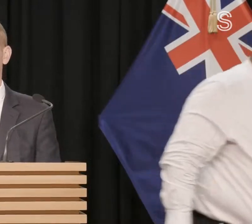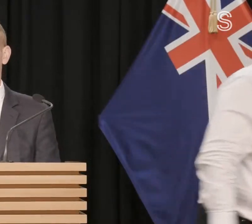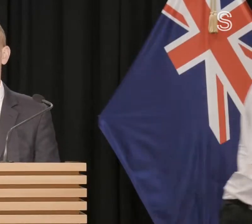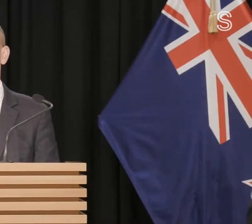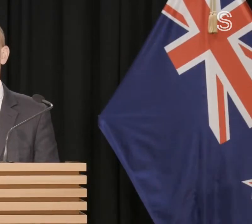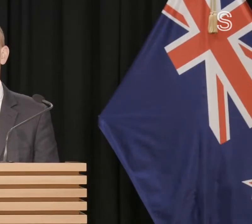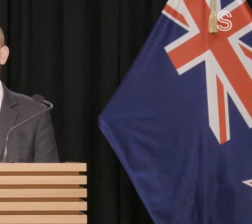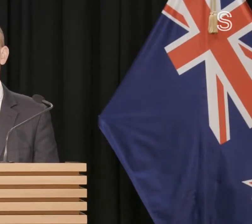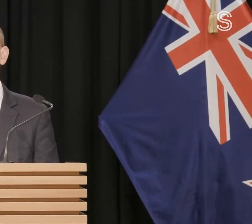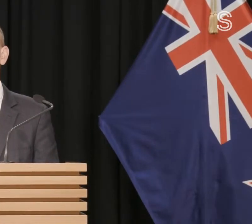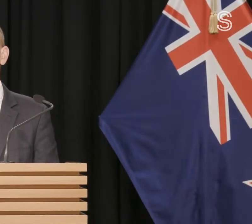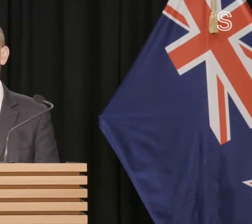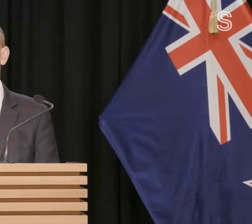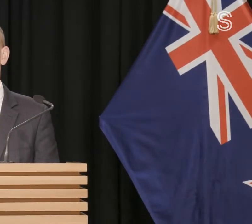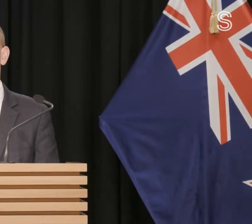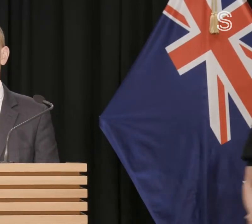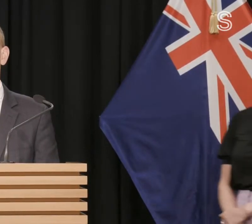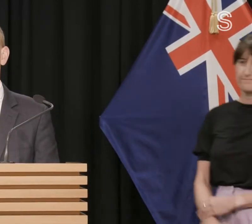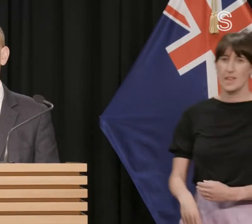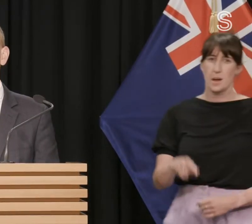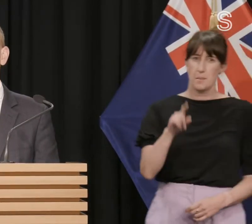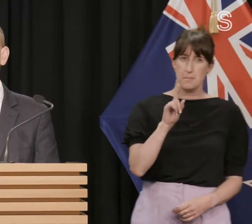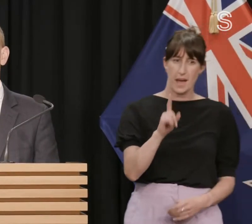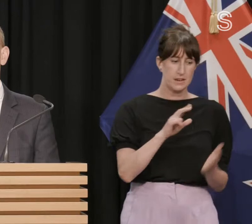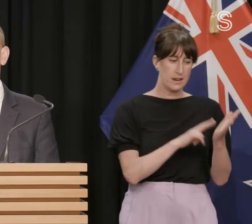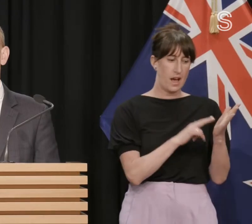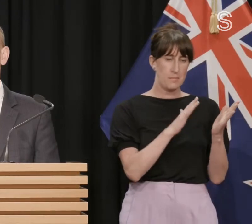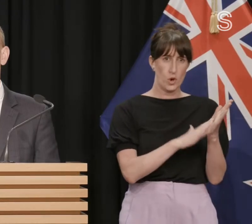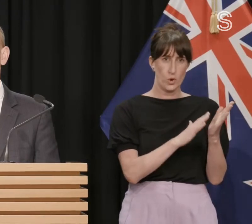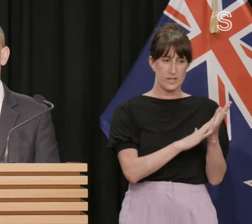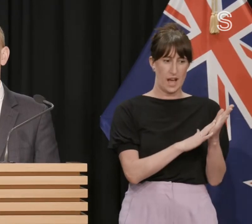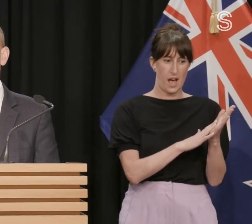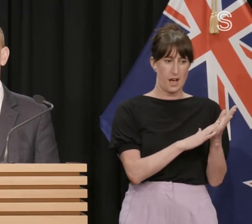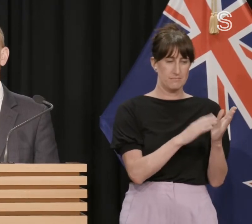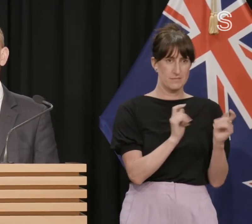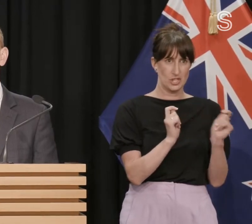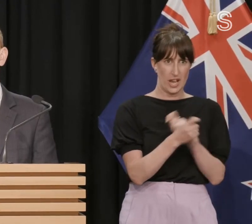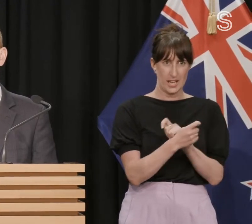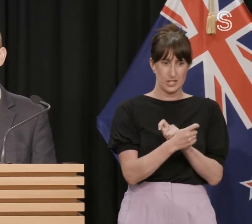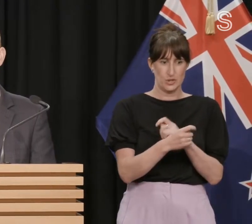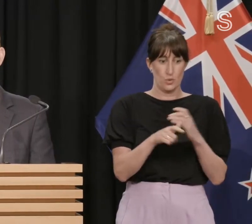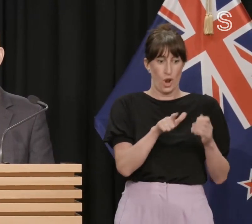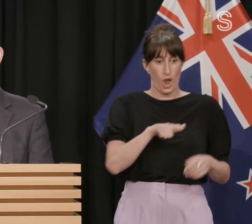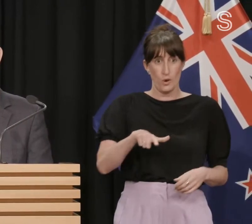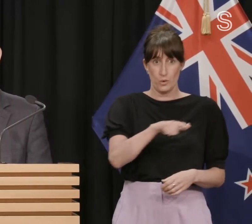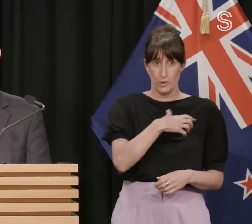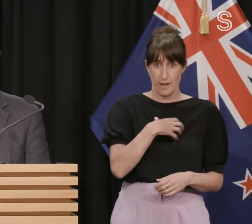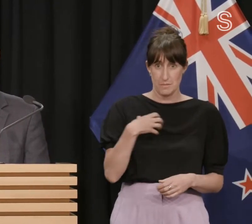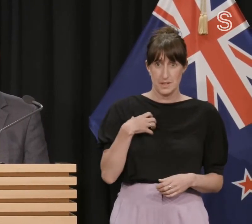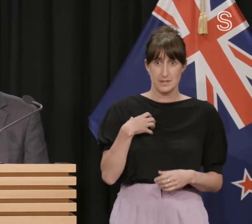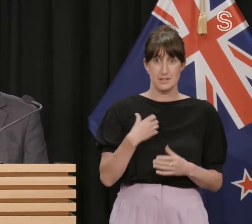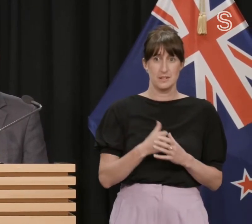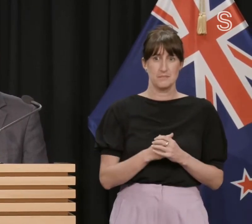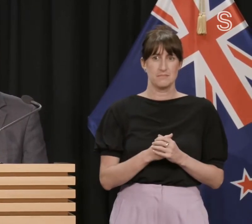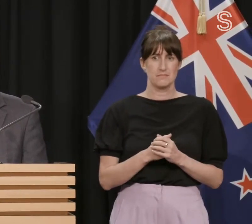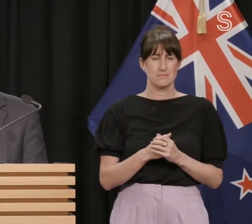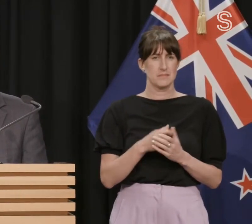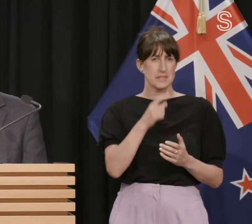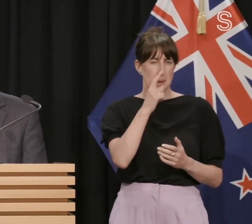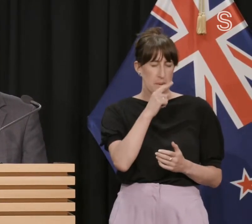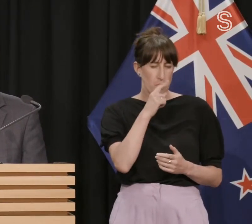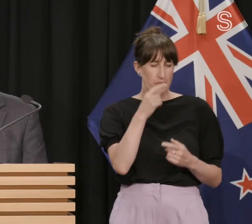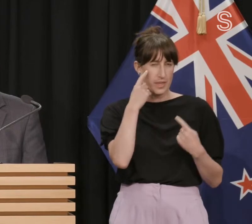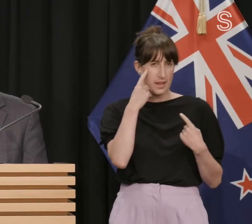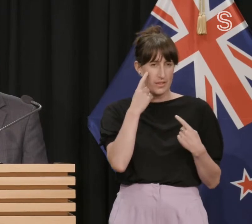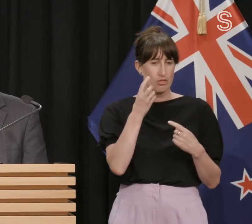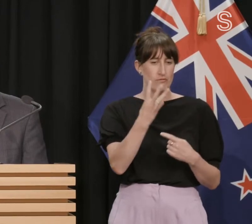at the fact that you're moving her away from local government, the fact that you're talking about a reset in three waters, to say, some people might say it's going to be scrapped